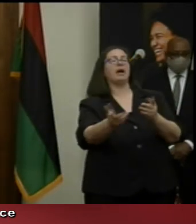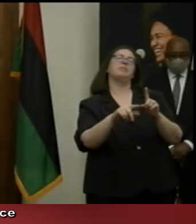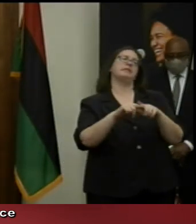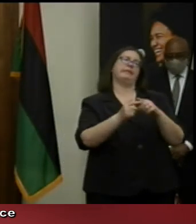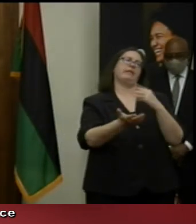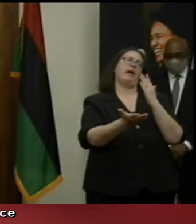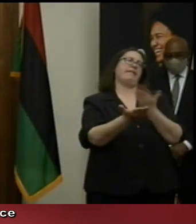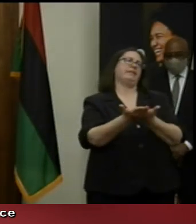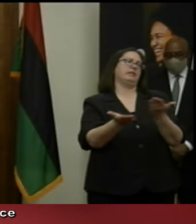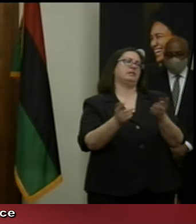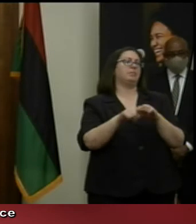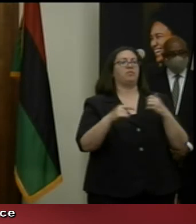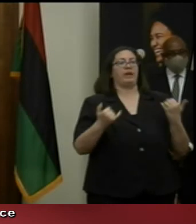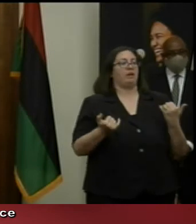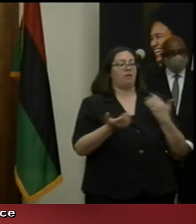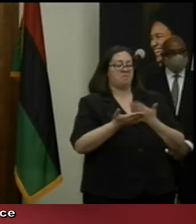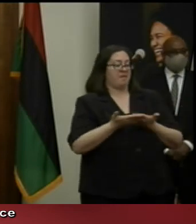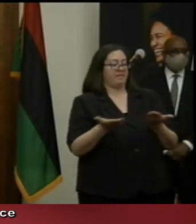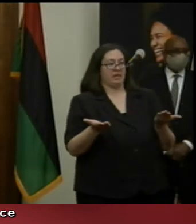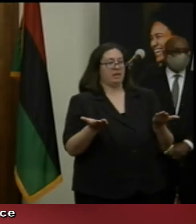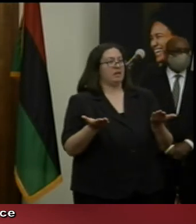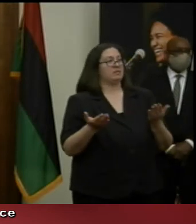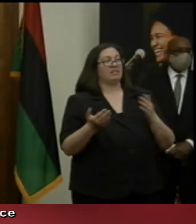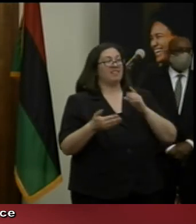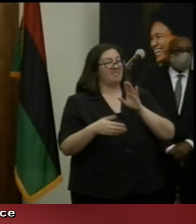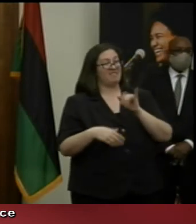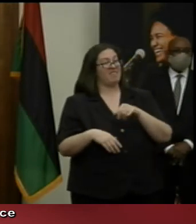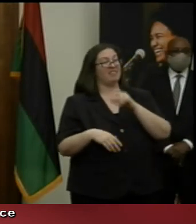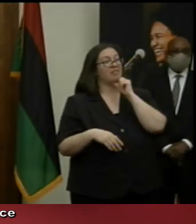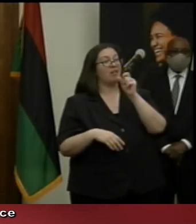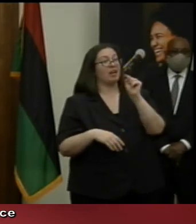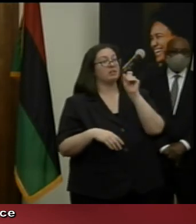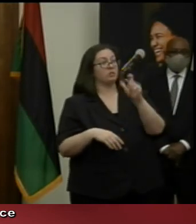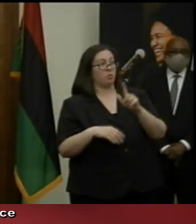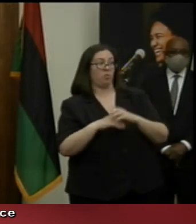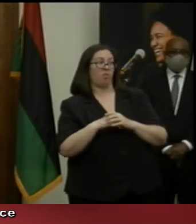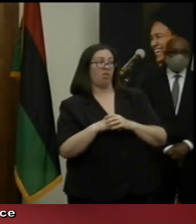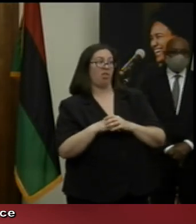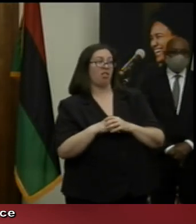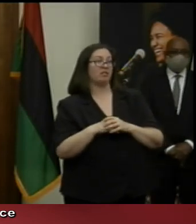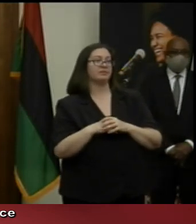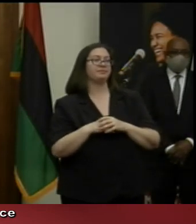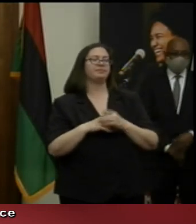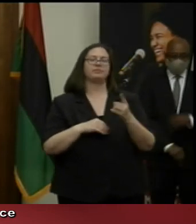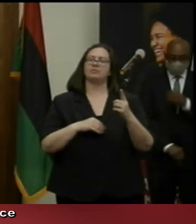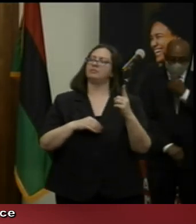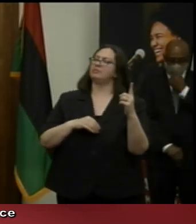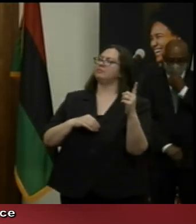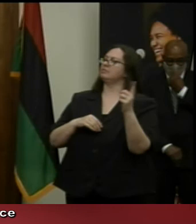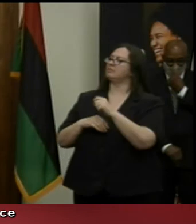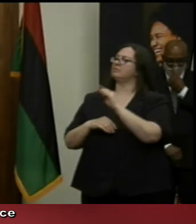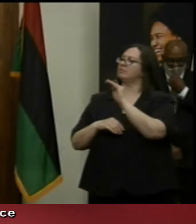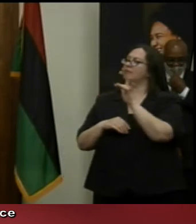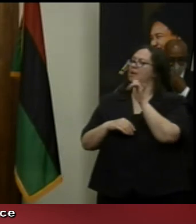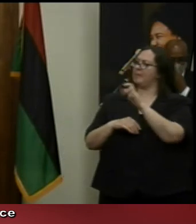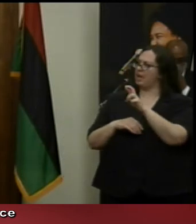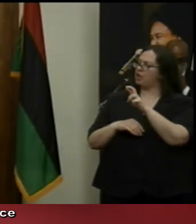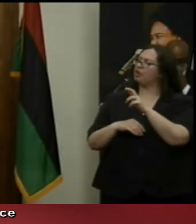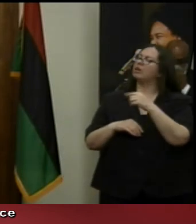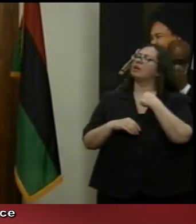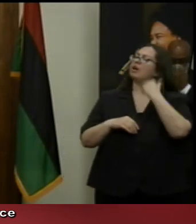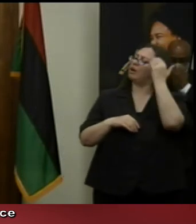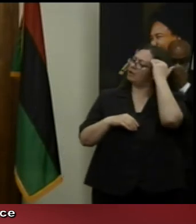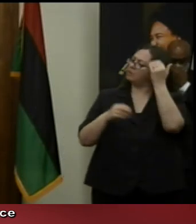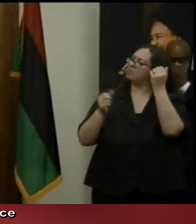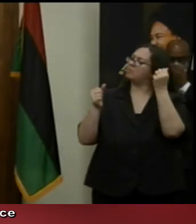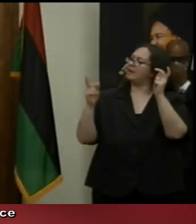But right now we don't have that as a tool that we can use. I know that I think a lot of people are feeling anxious for a lot of